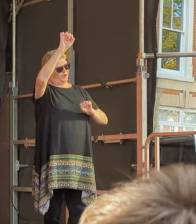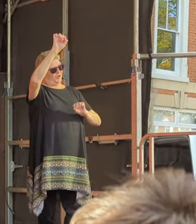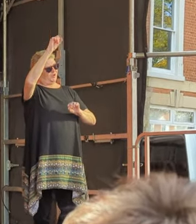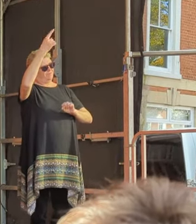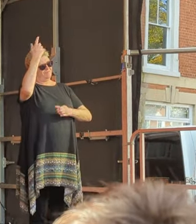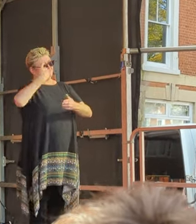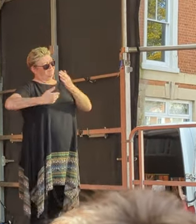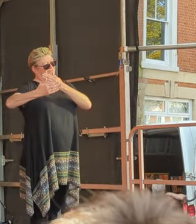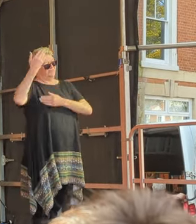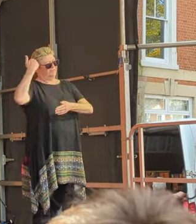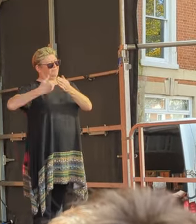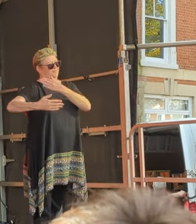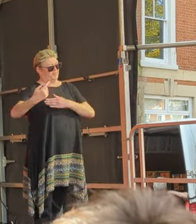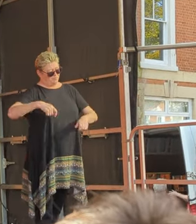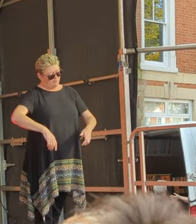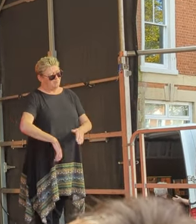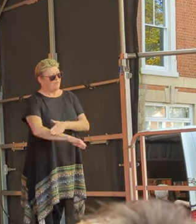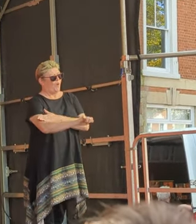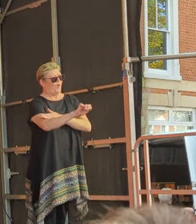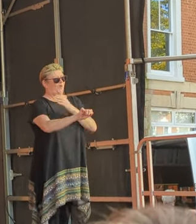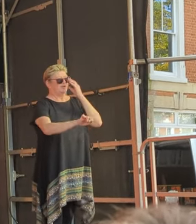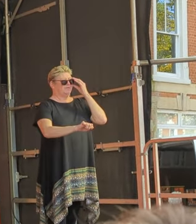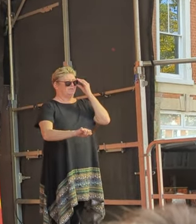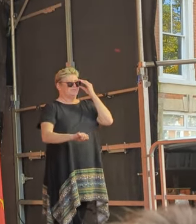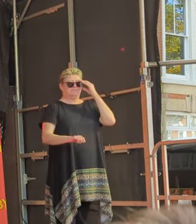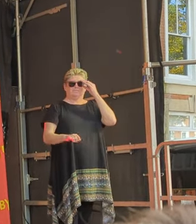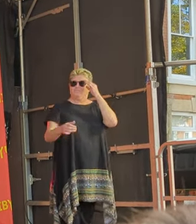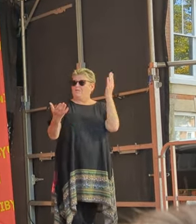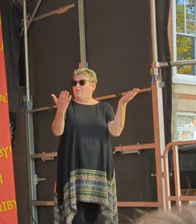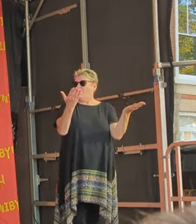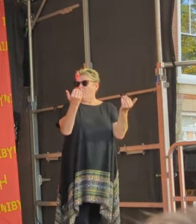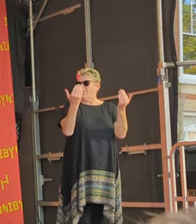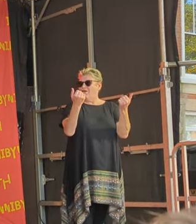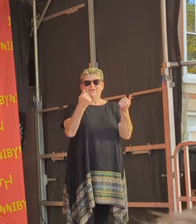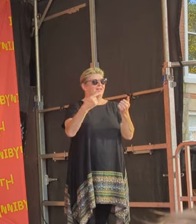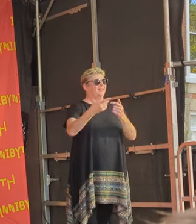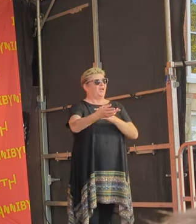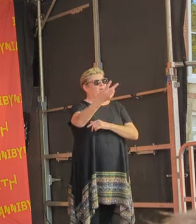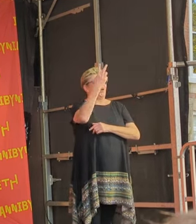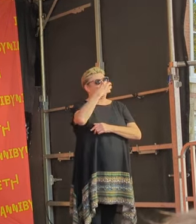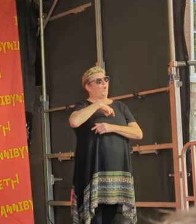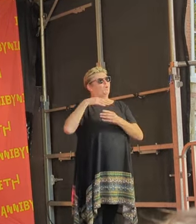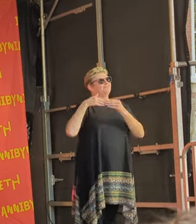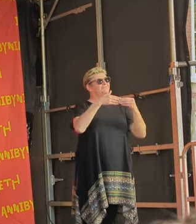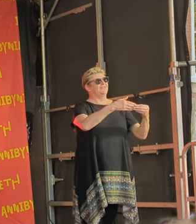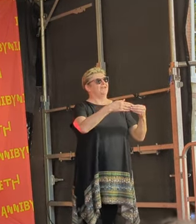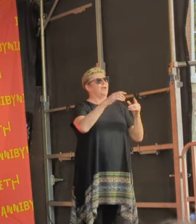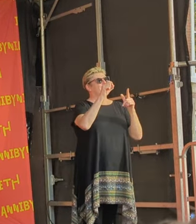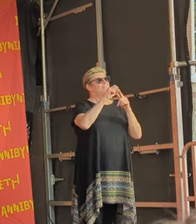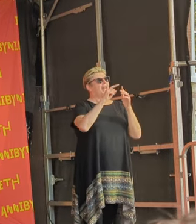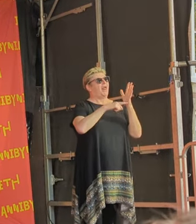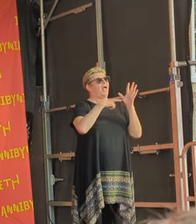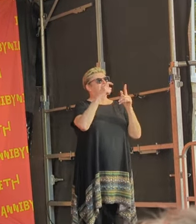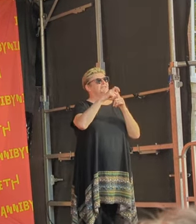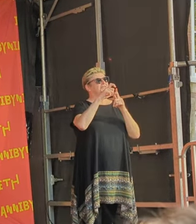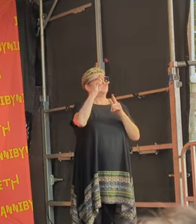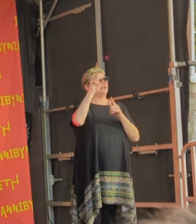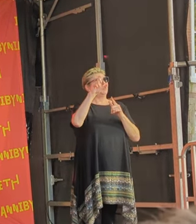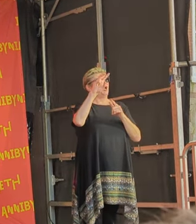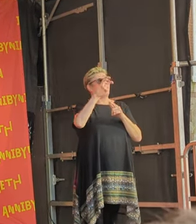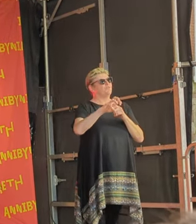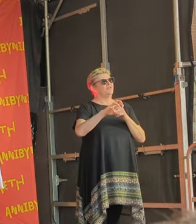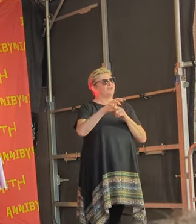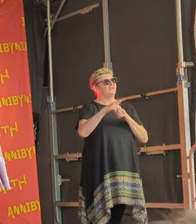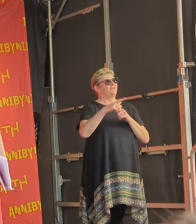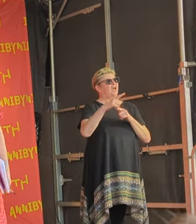y dydd yn gamwyd. Rhowch groeso I gein arweinydd Plaid Cymru, fuodd yn aelod